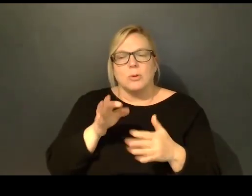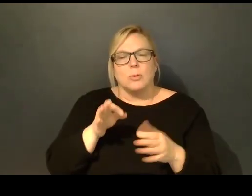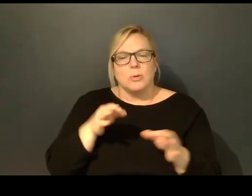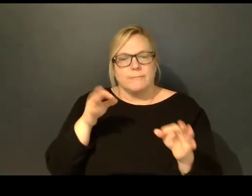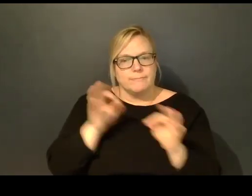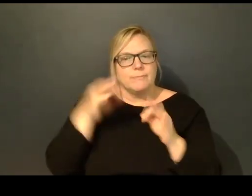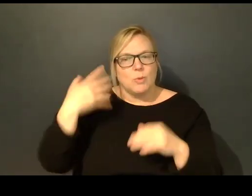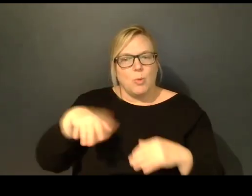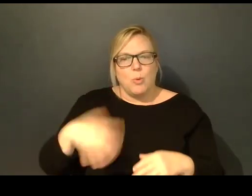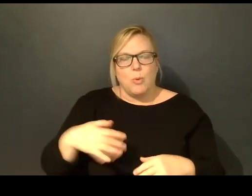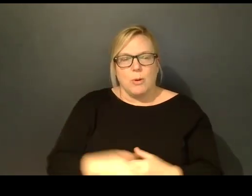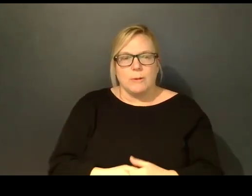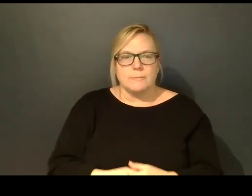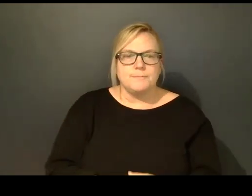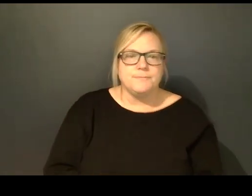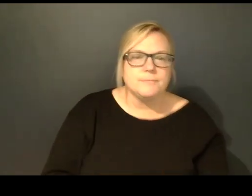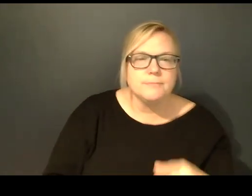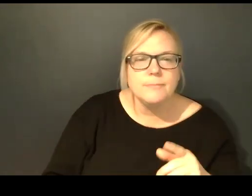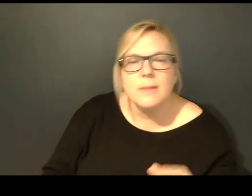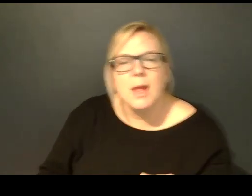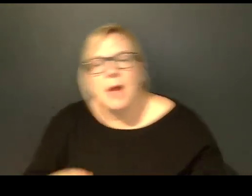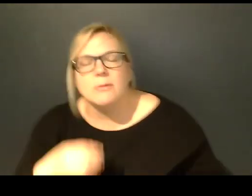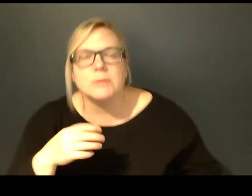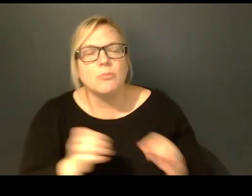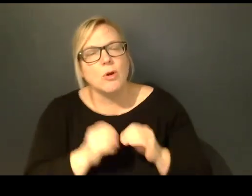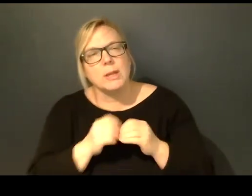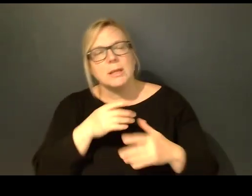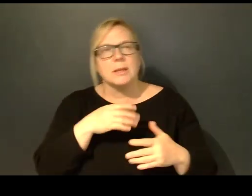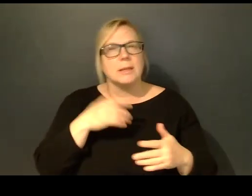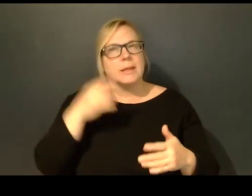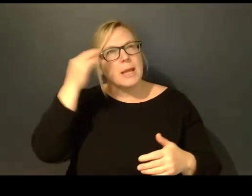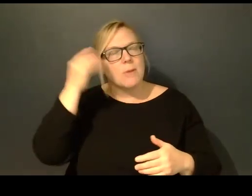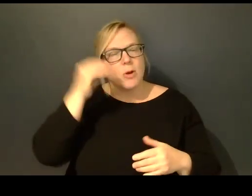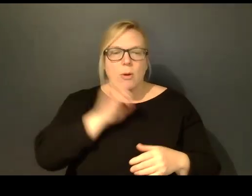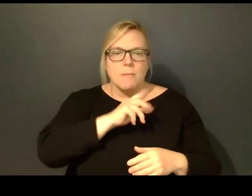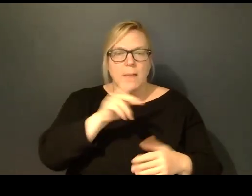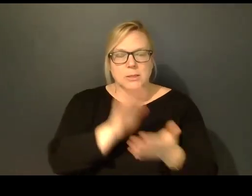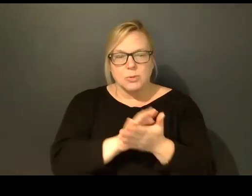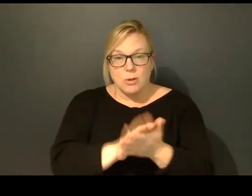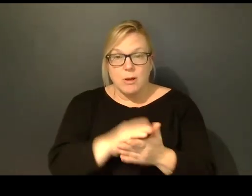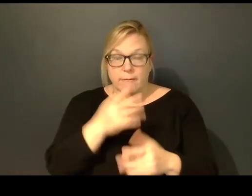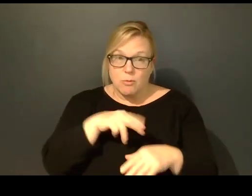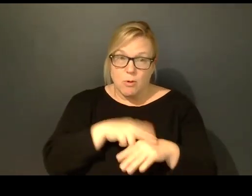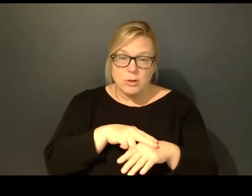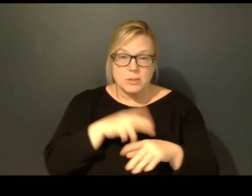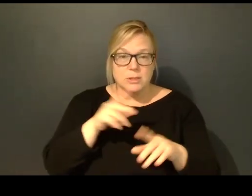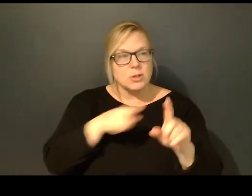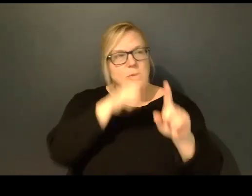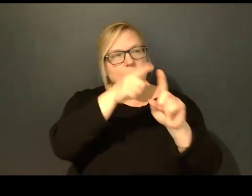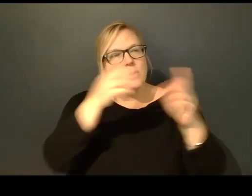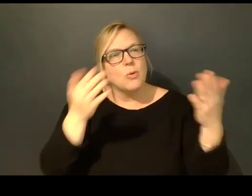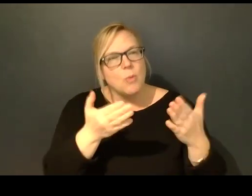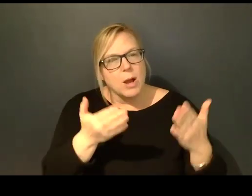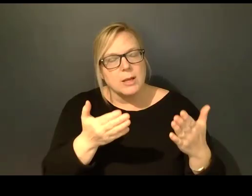back to school coverage in particular, because ultimately, if the entire goal is to reduce barriers to participation in